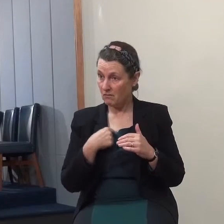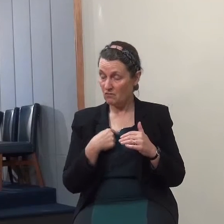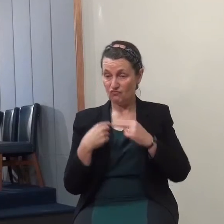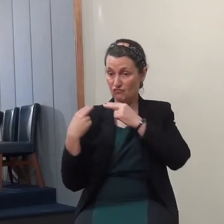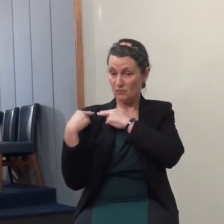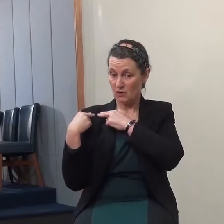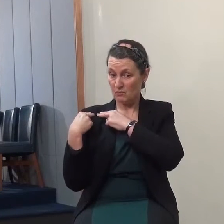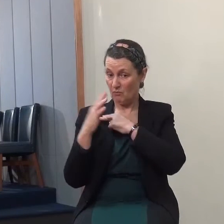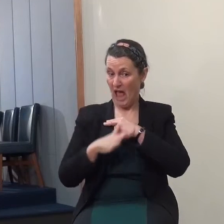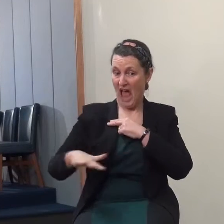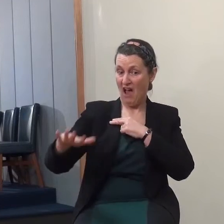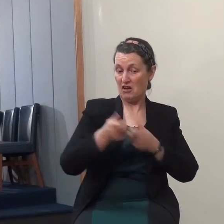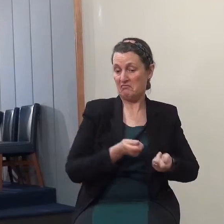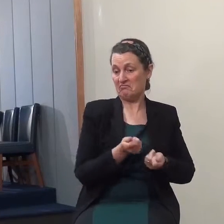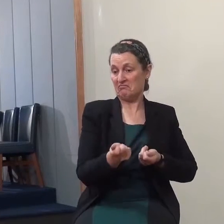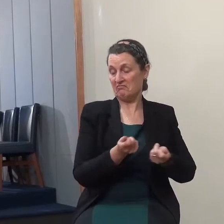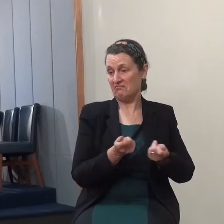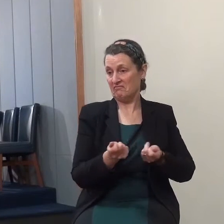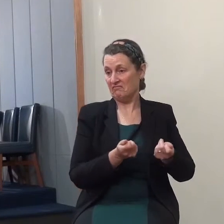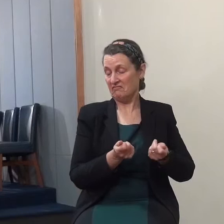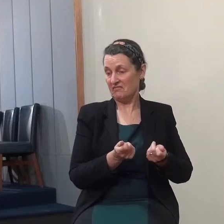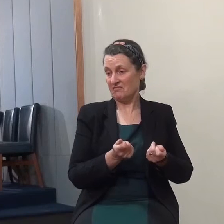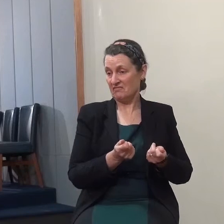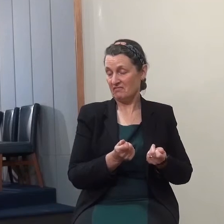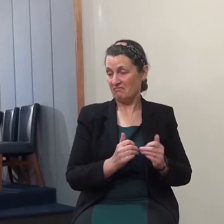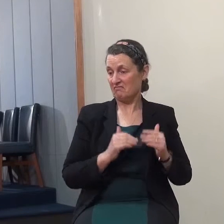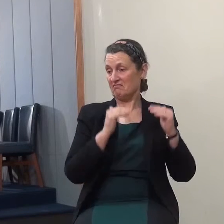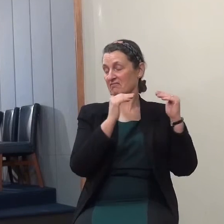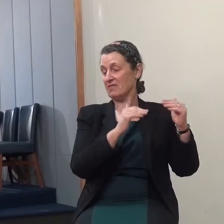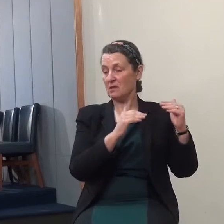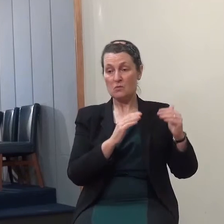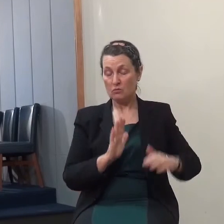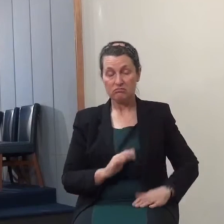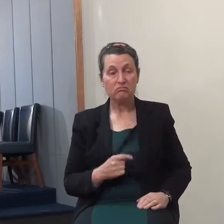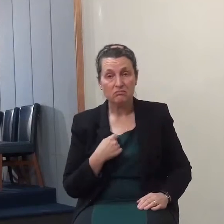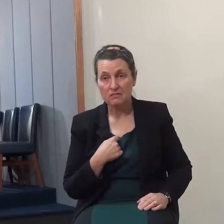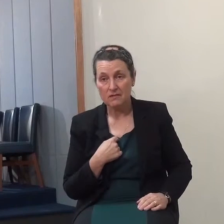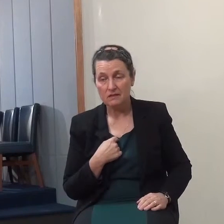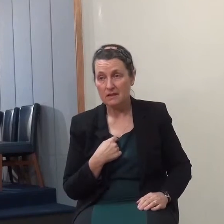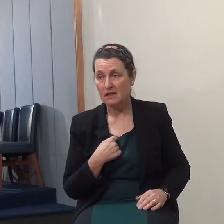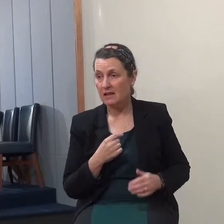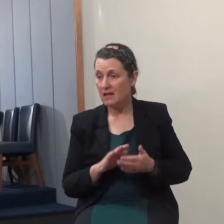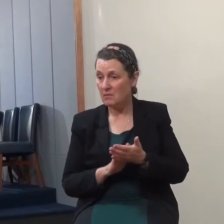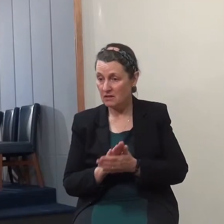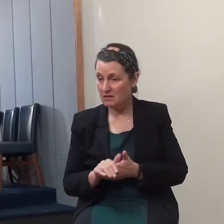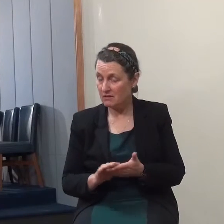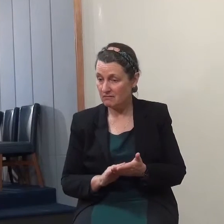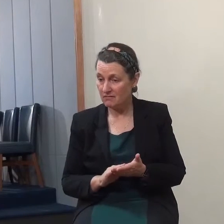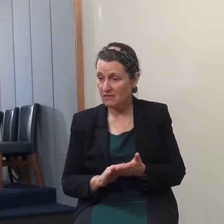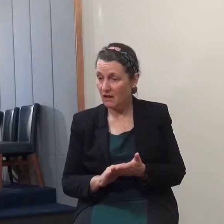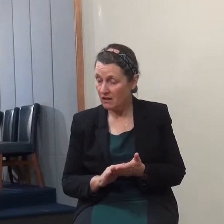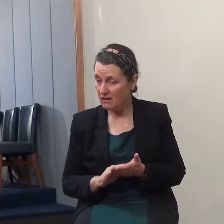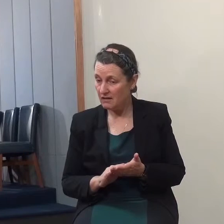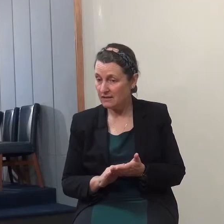and areas, working from a dizzy height. My followers and my disciples answered him